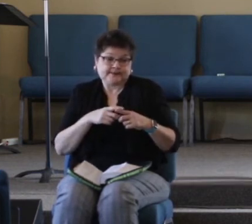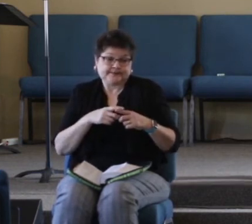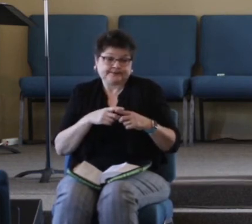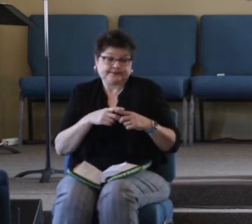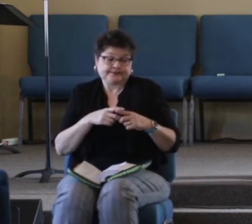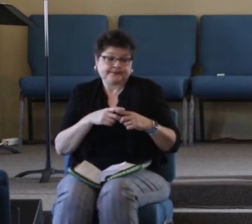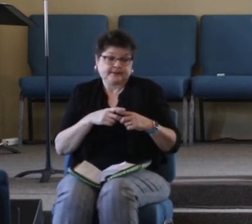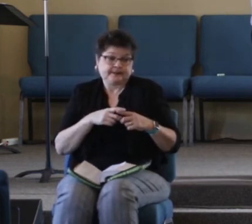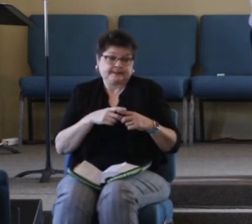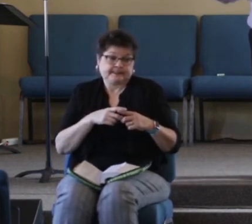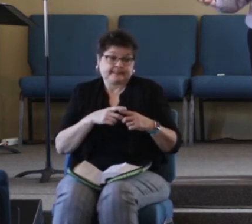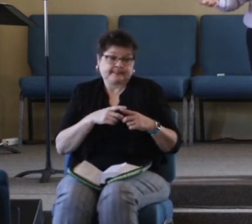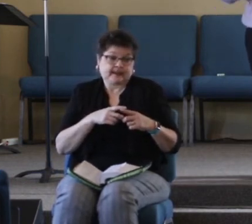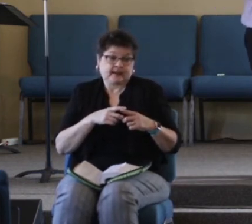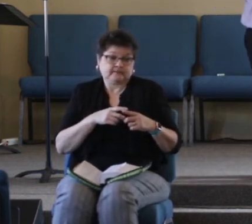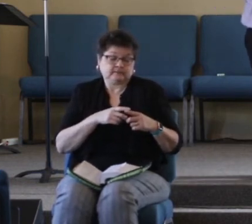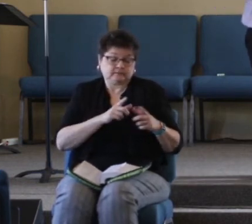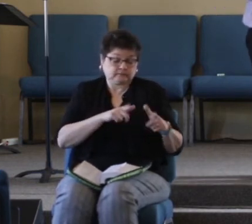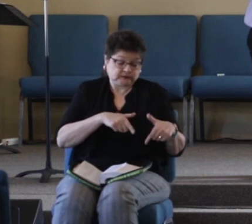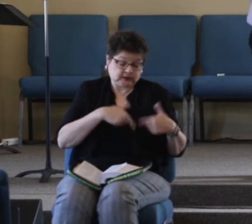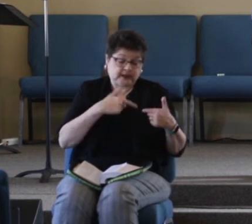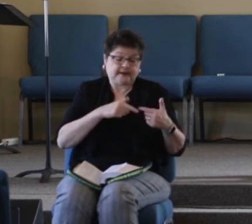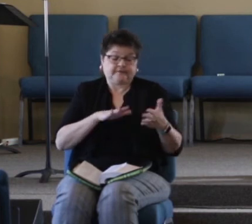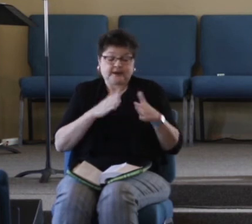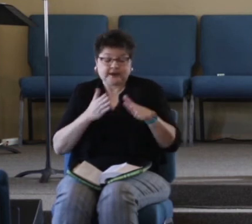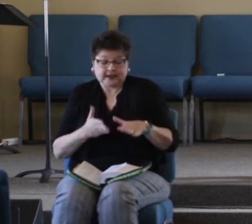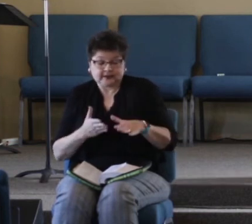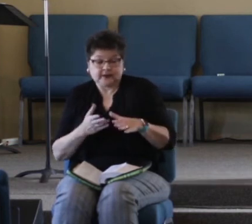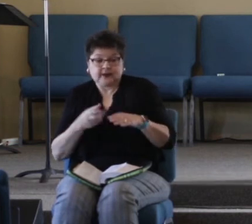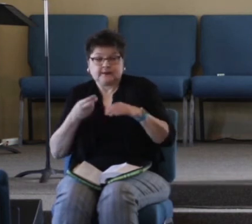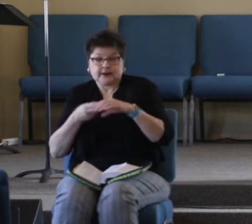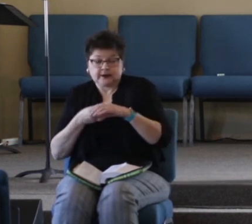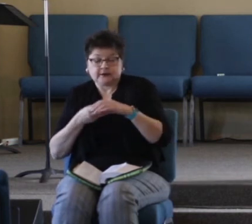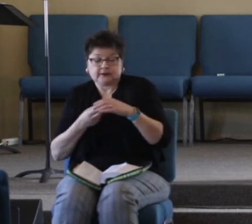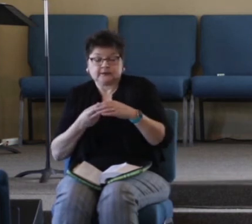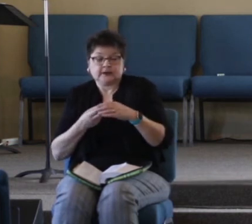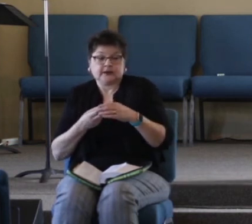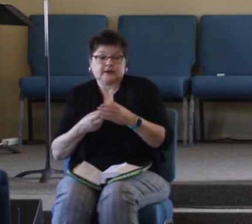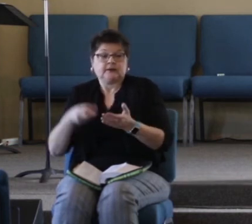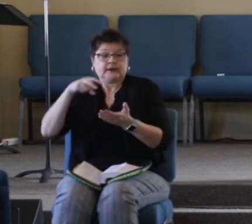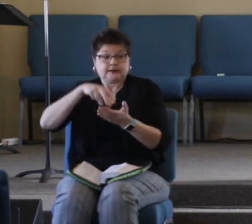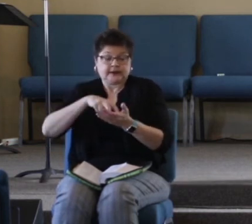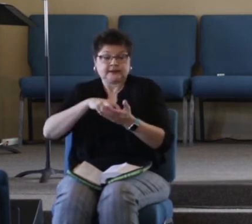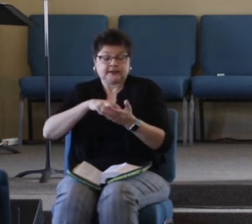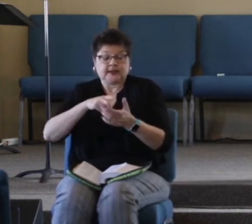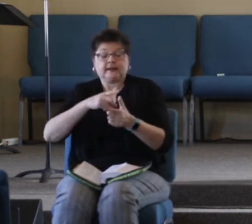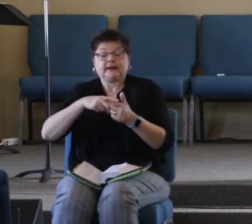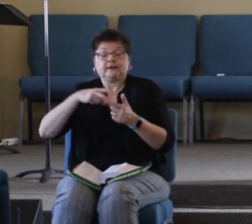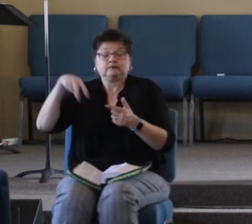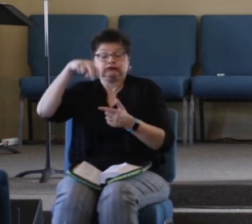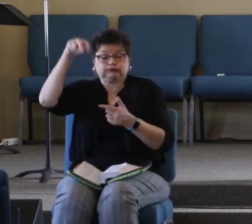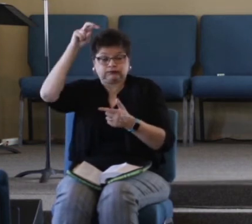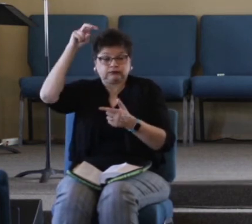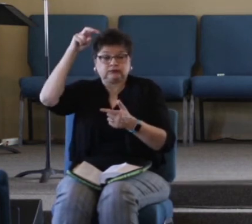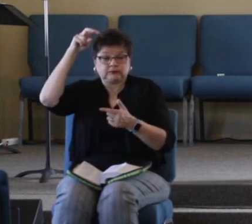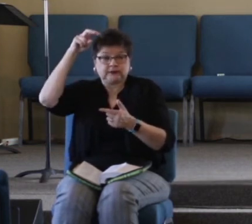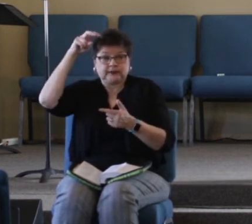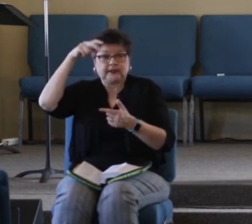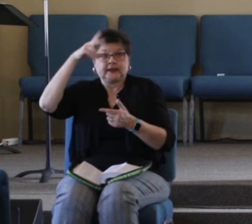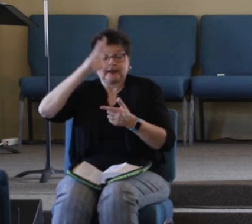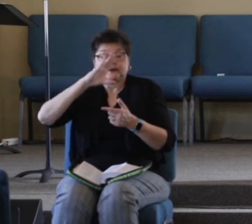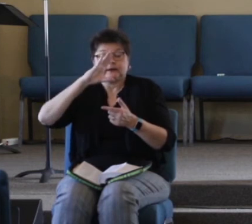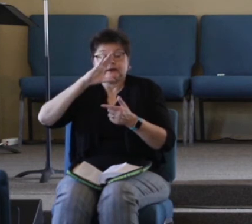death, burial, and ultimate resurrection, and then the ascension. He is worth